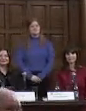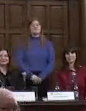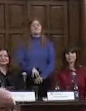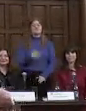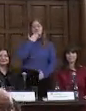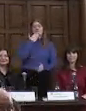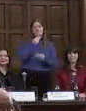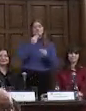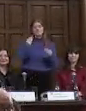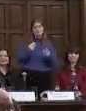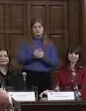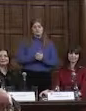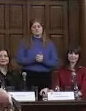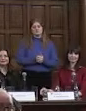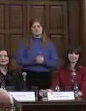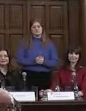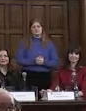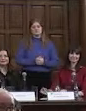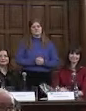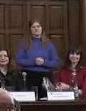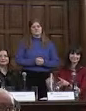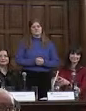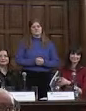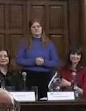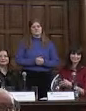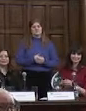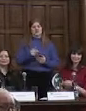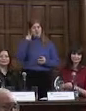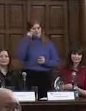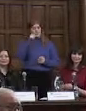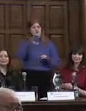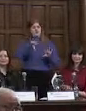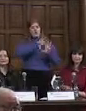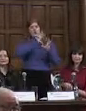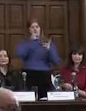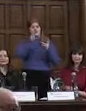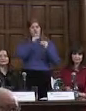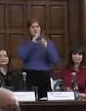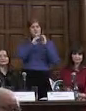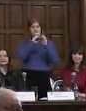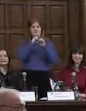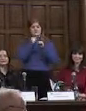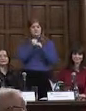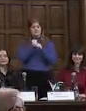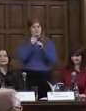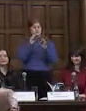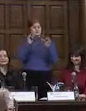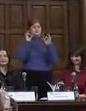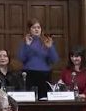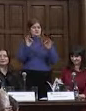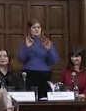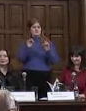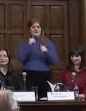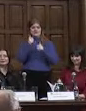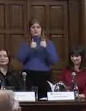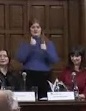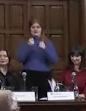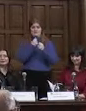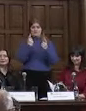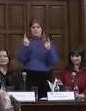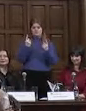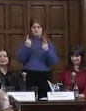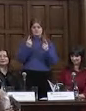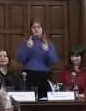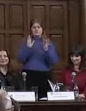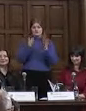Thank you very much. I think your overarching recommendations are just superb, and congratulate everybody who's